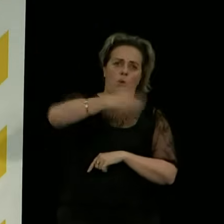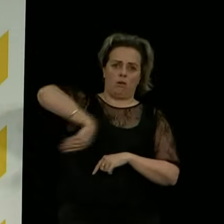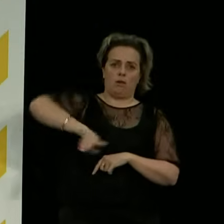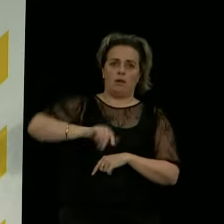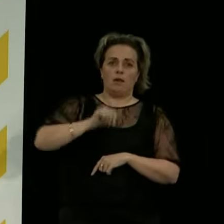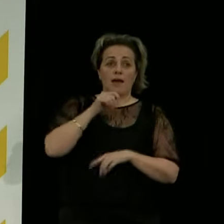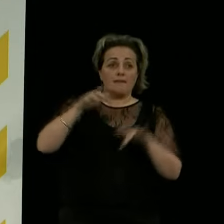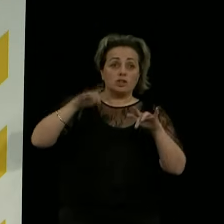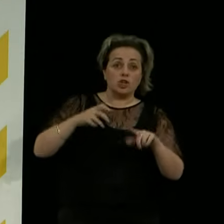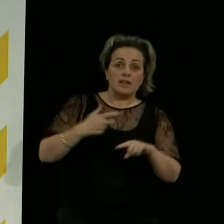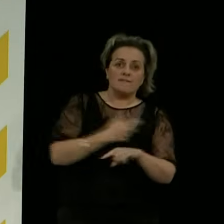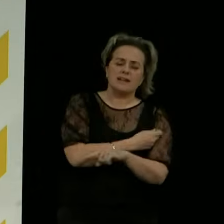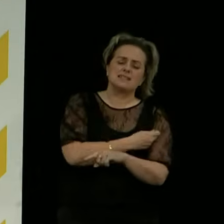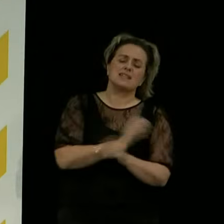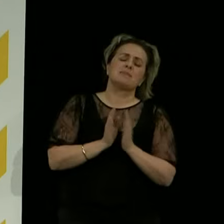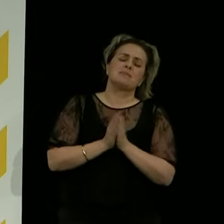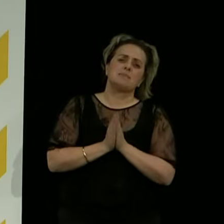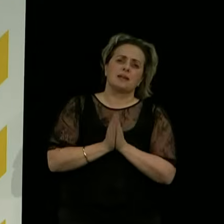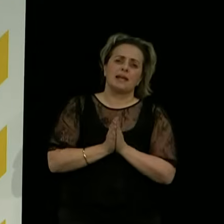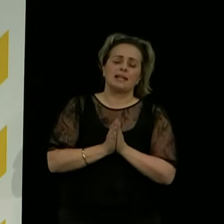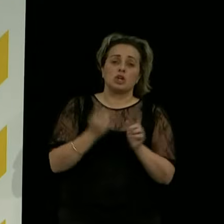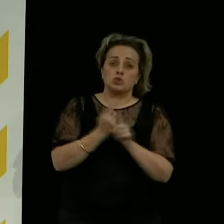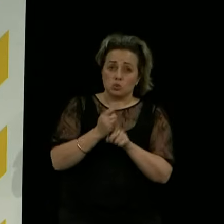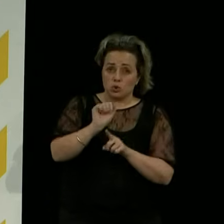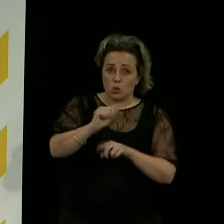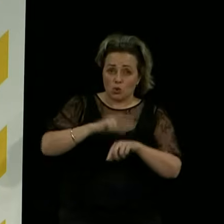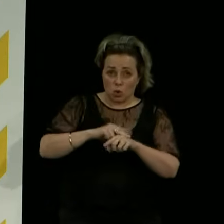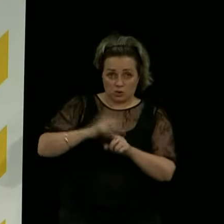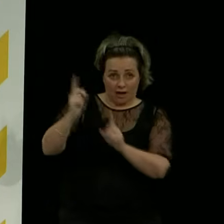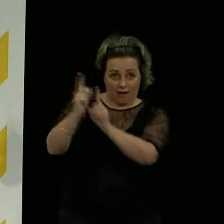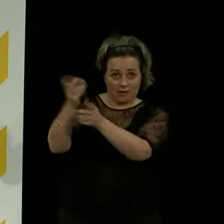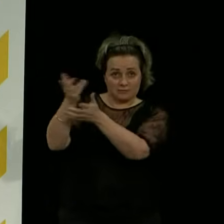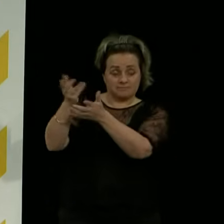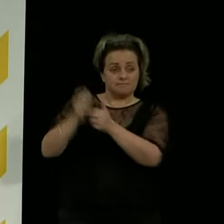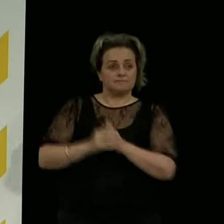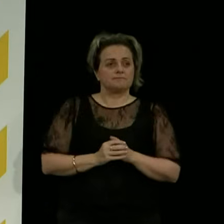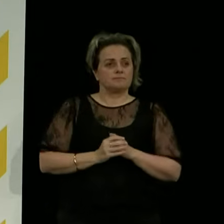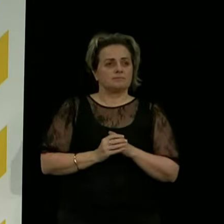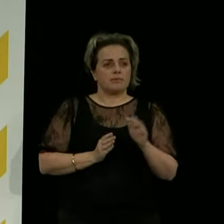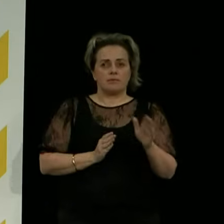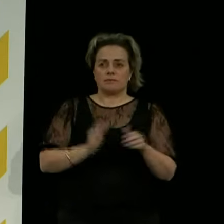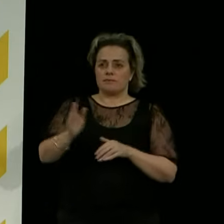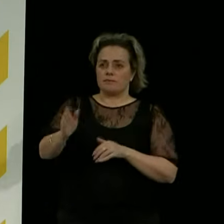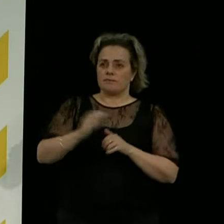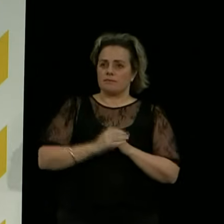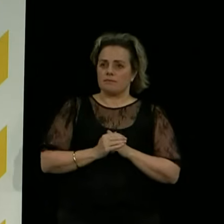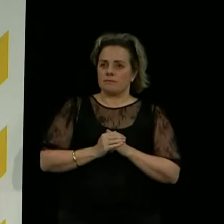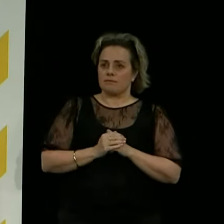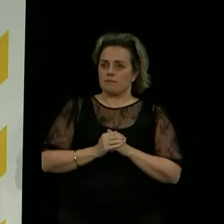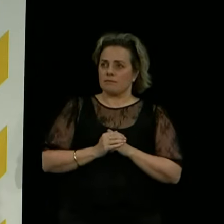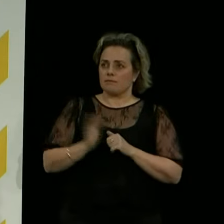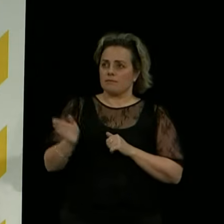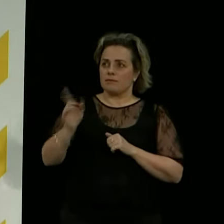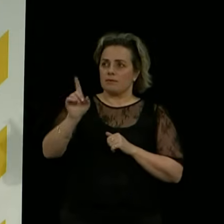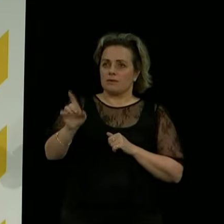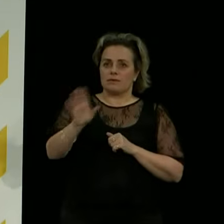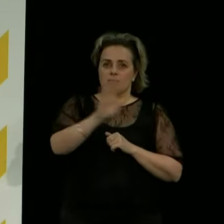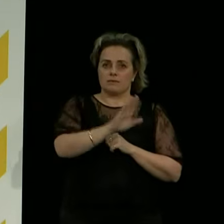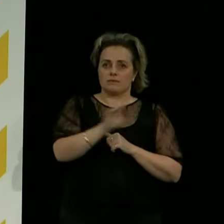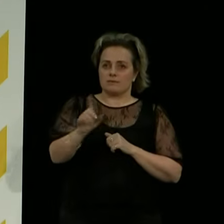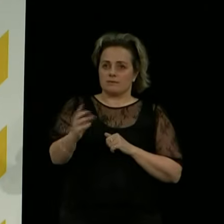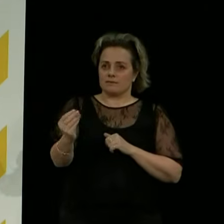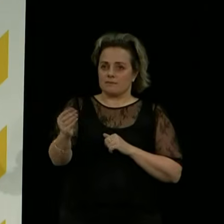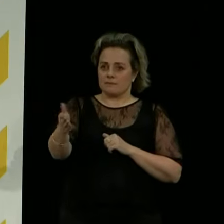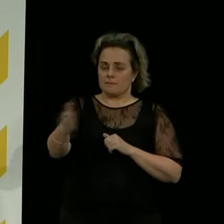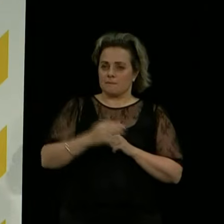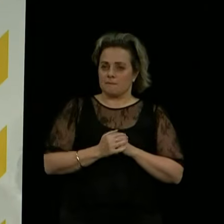hasn't made that decision yet, please talk to your doctor. In terms of that intro, you're And then I'll come to Luke, vaccination numbers and then-